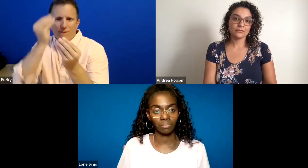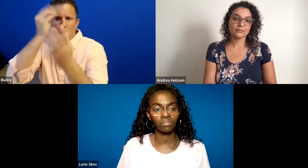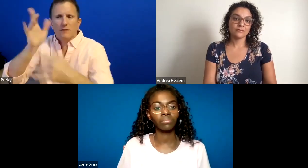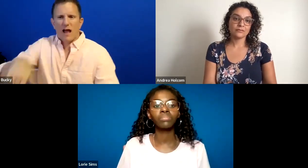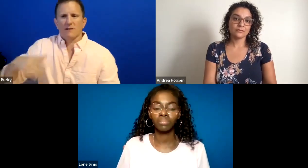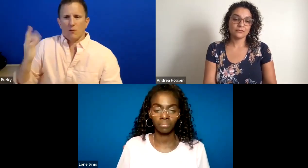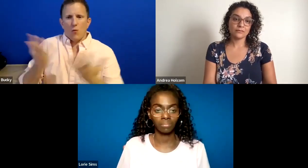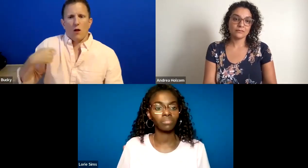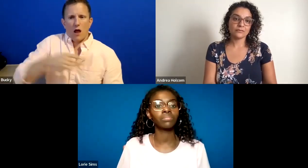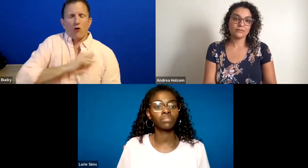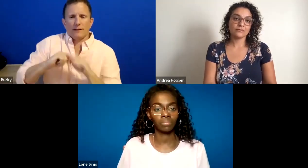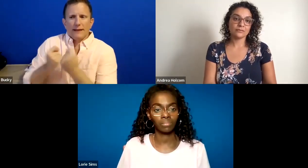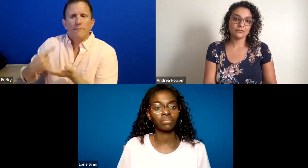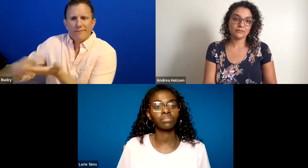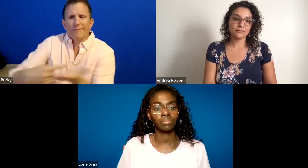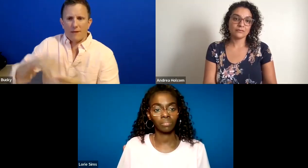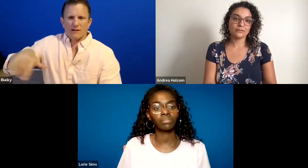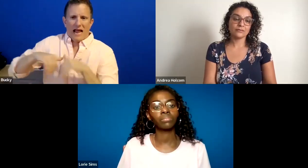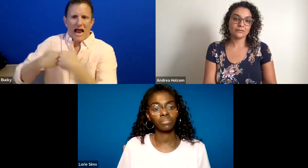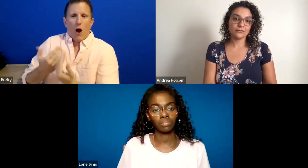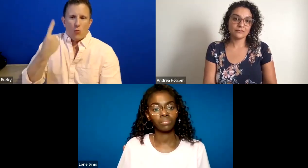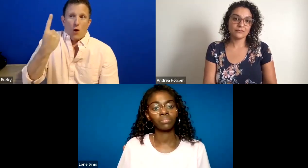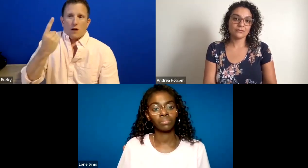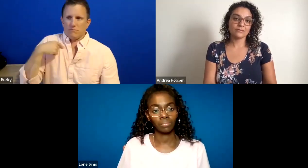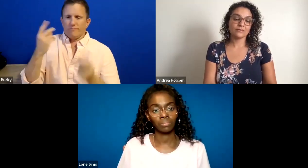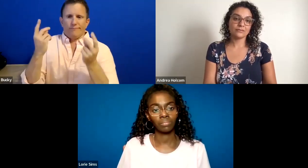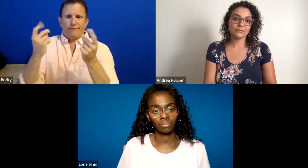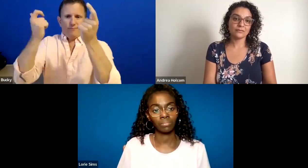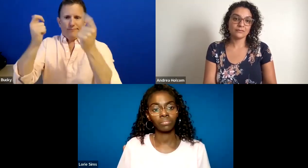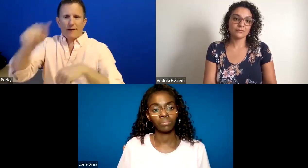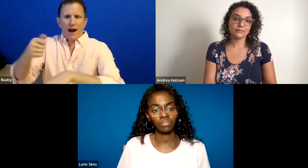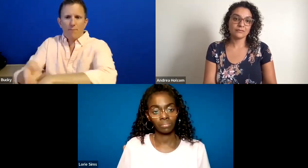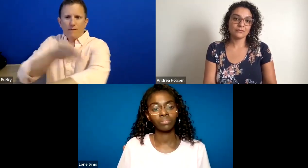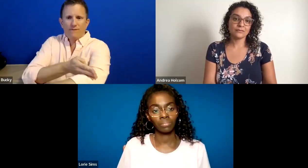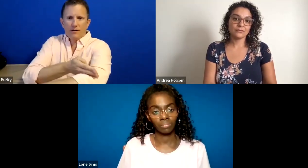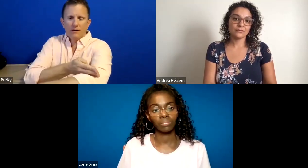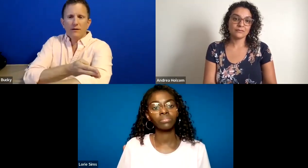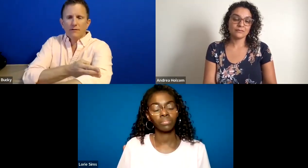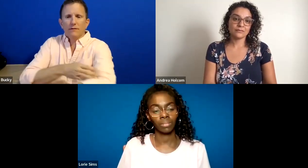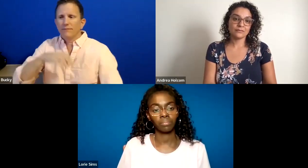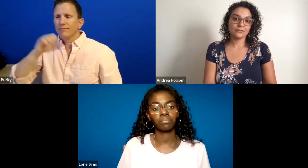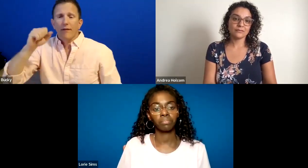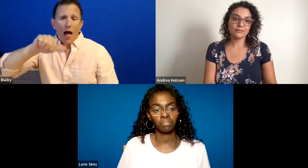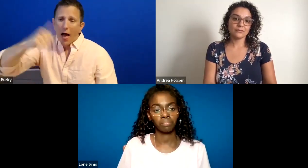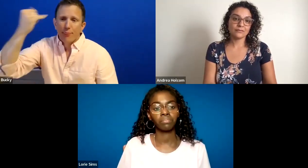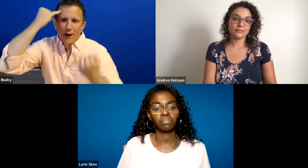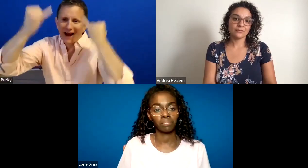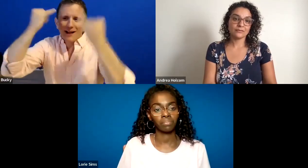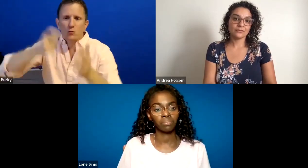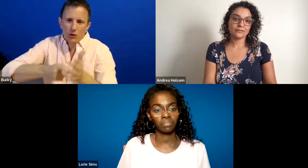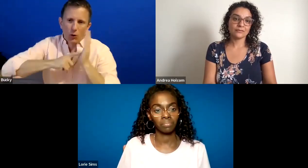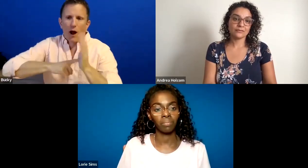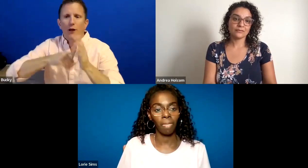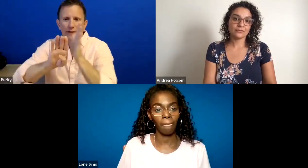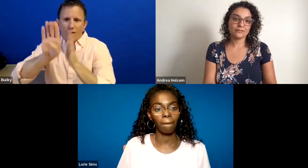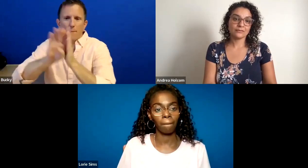part in the series. We should have included more information. And that's something that our team has been discussing. And that's just